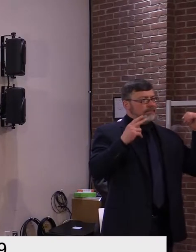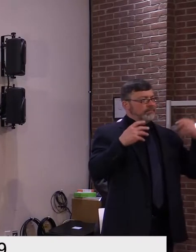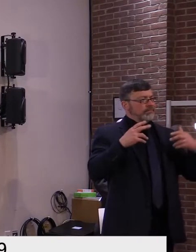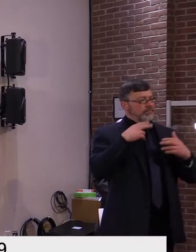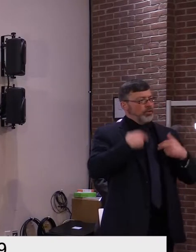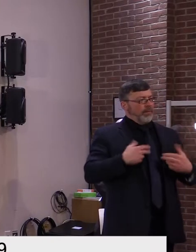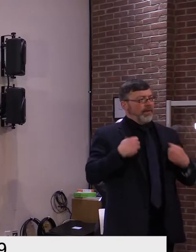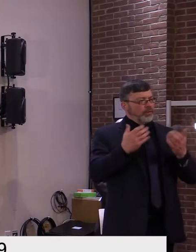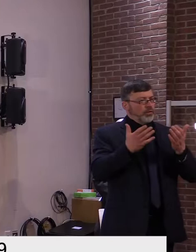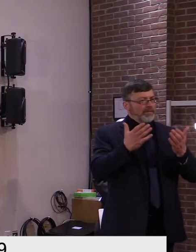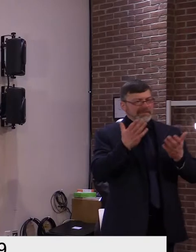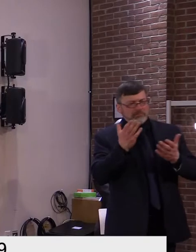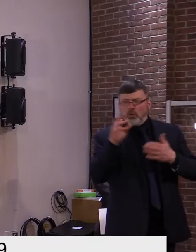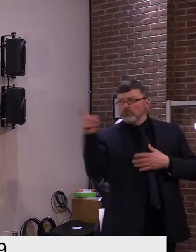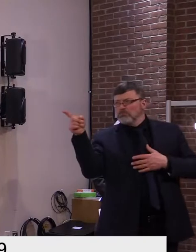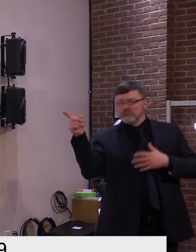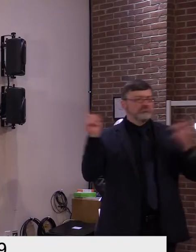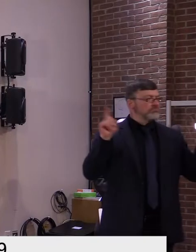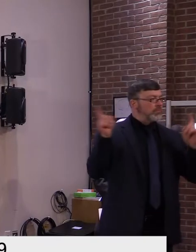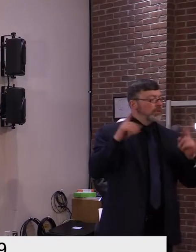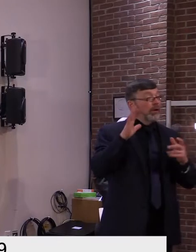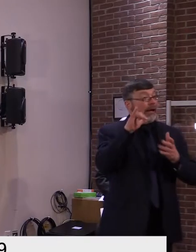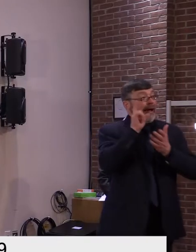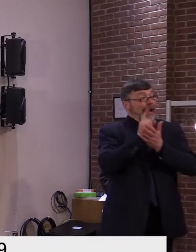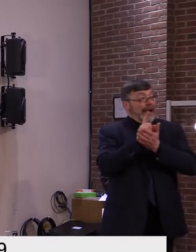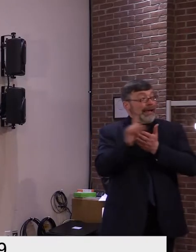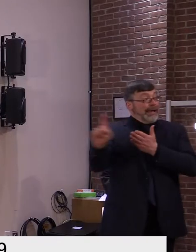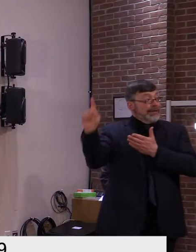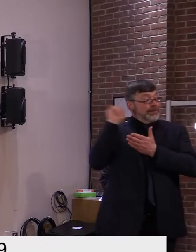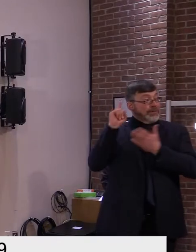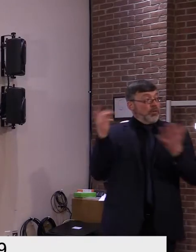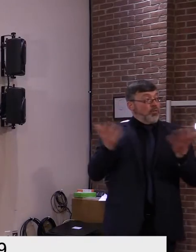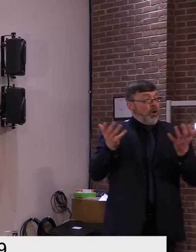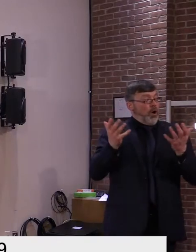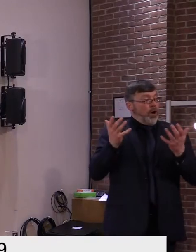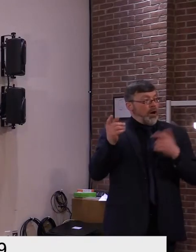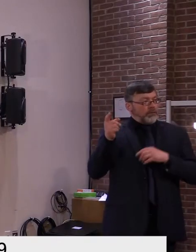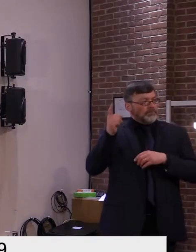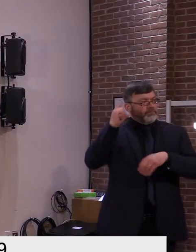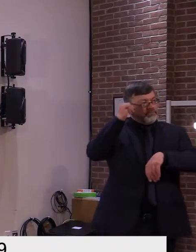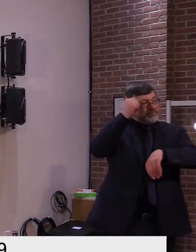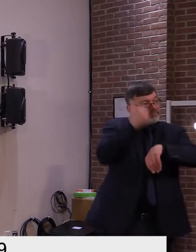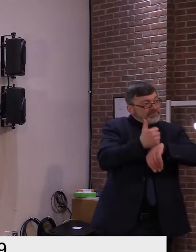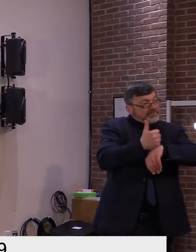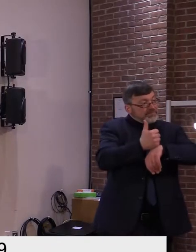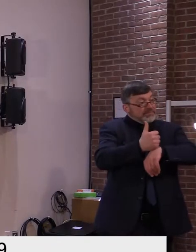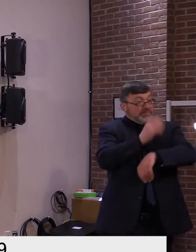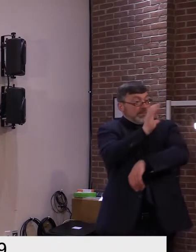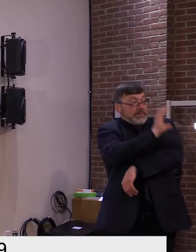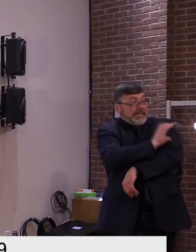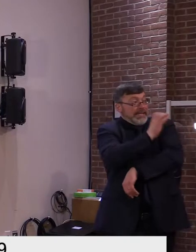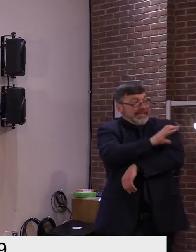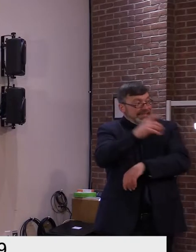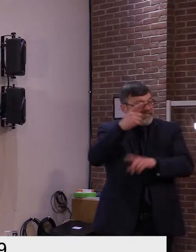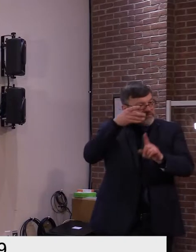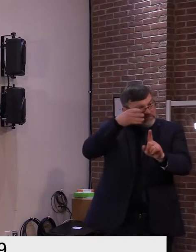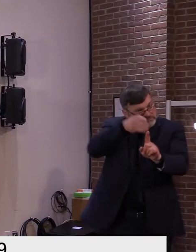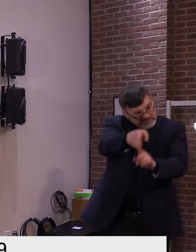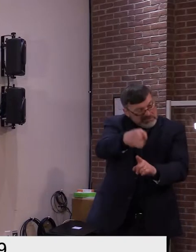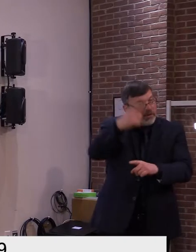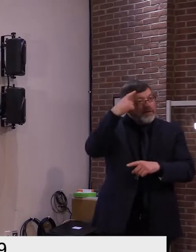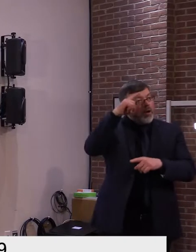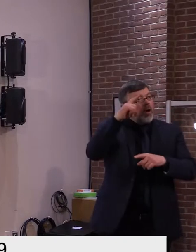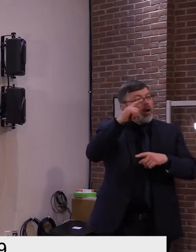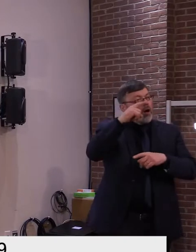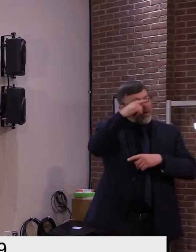standing up clinics for BIPOC Vermonters and their families. I'm wondering just first off, you know, what information you can share,